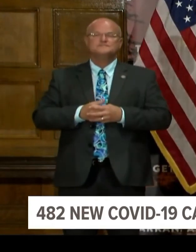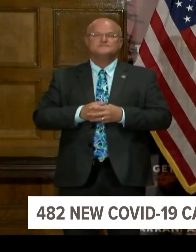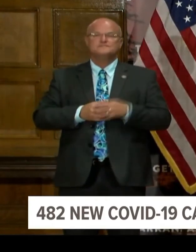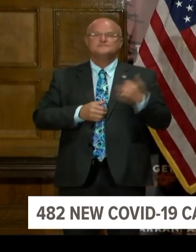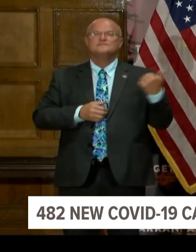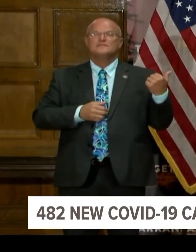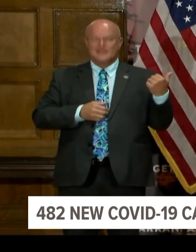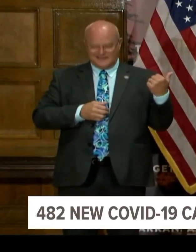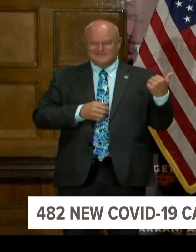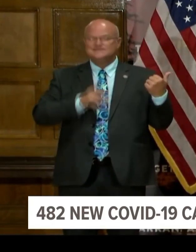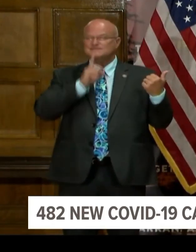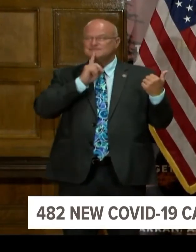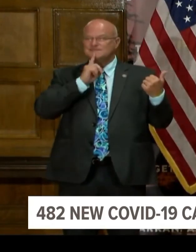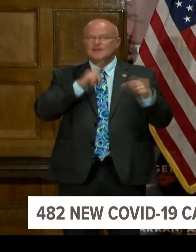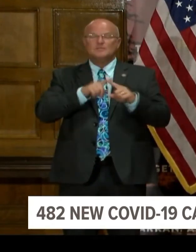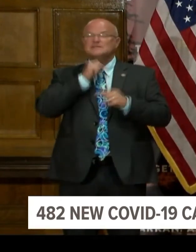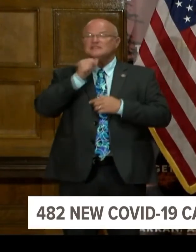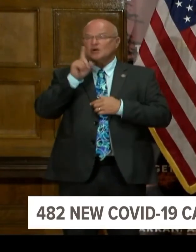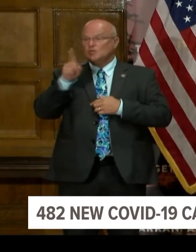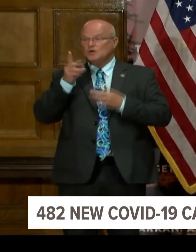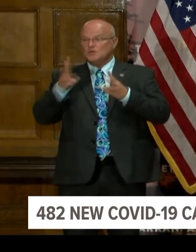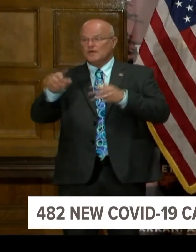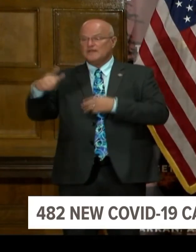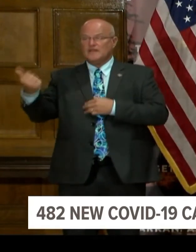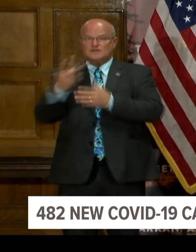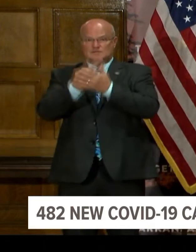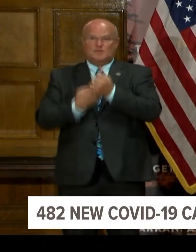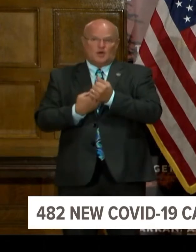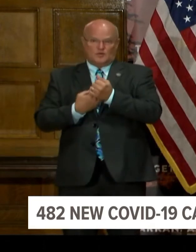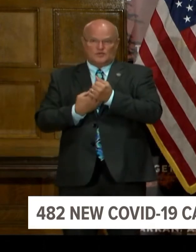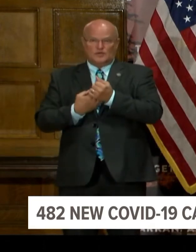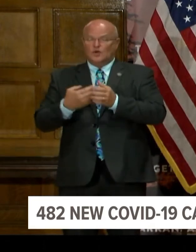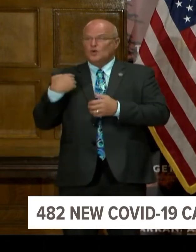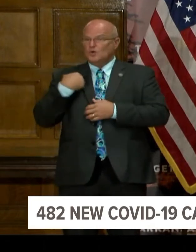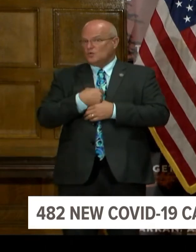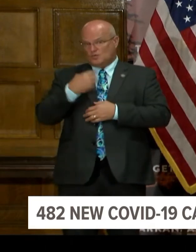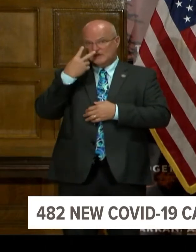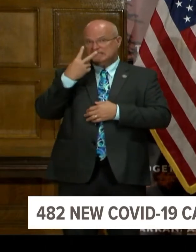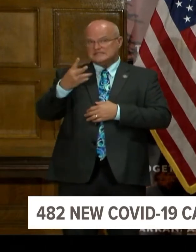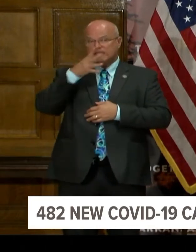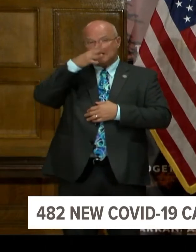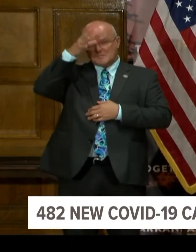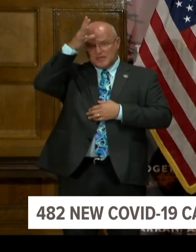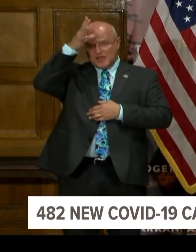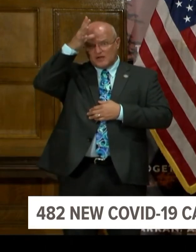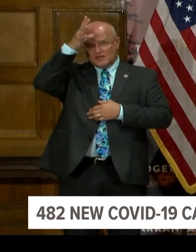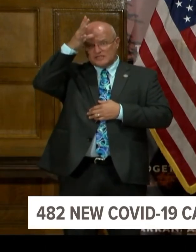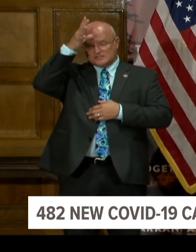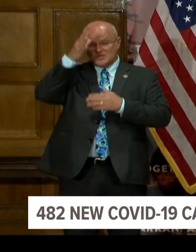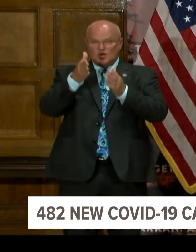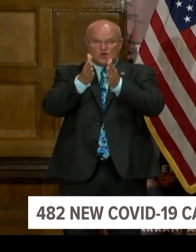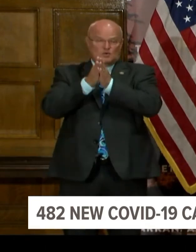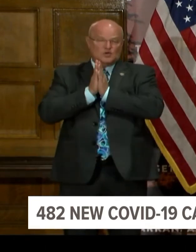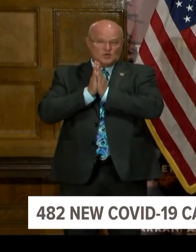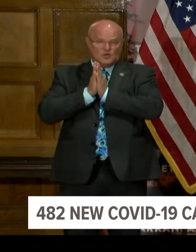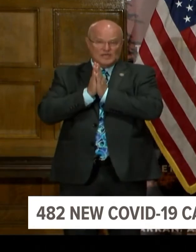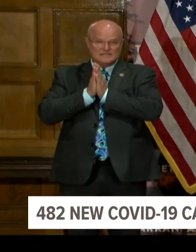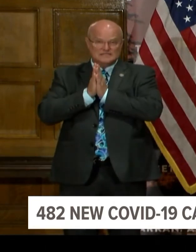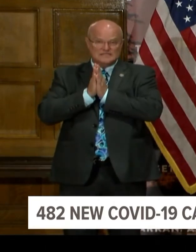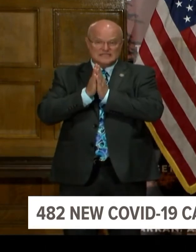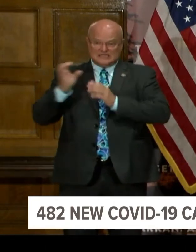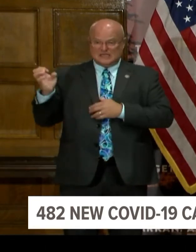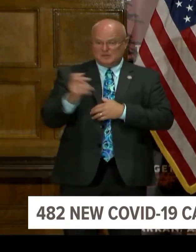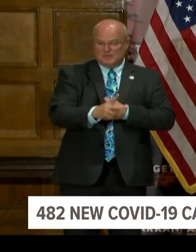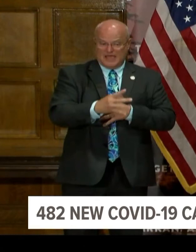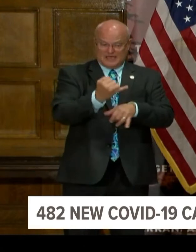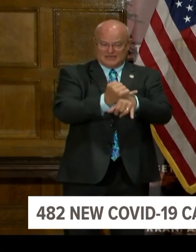We are, but it's not one way or the other. It's both ways. We see parents who are requesting to come